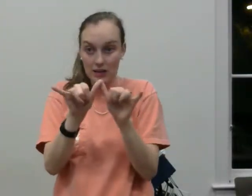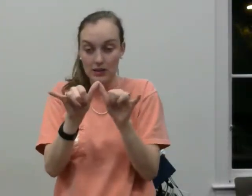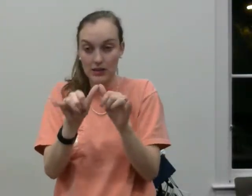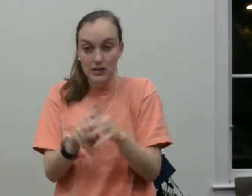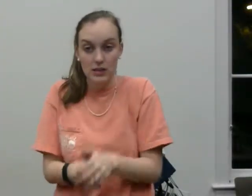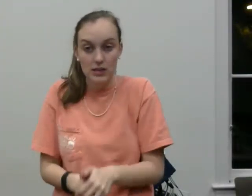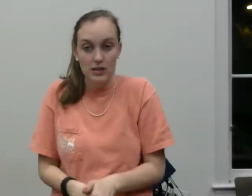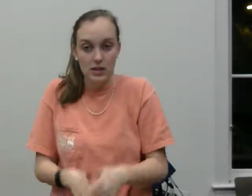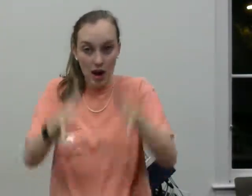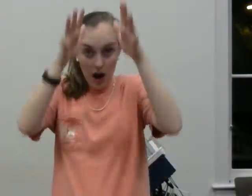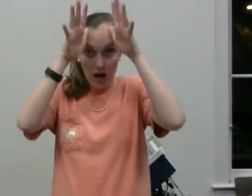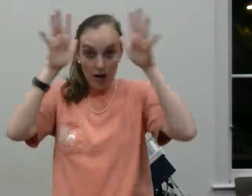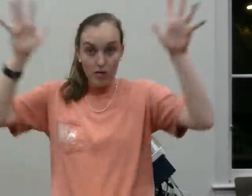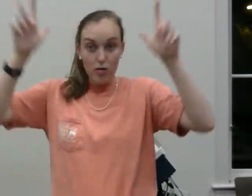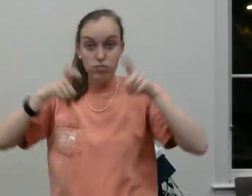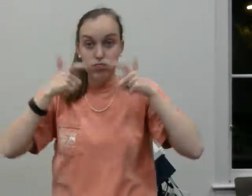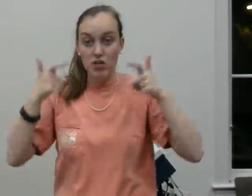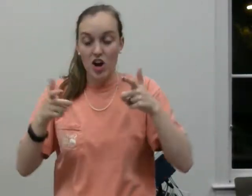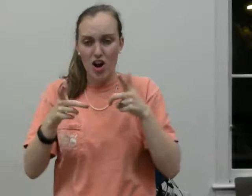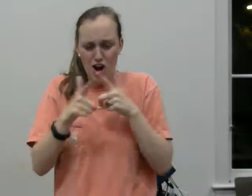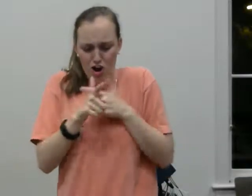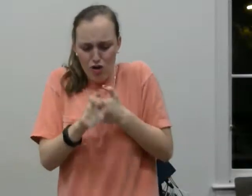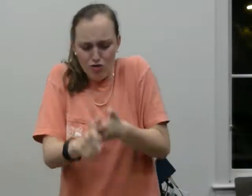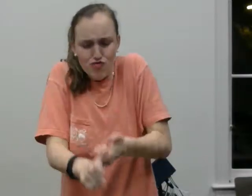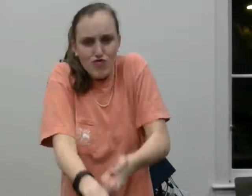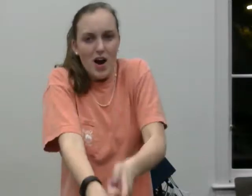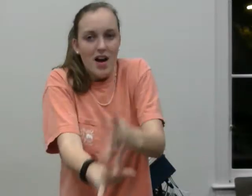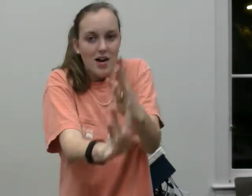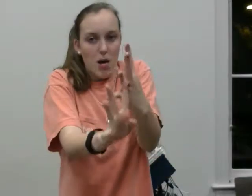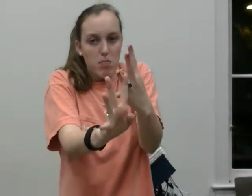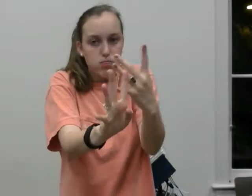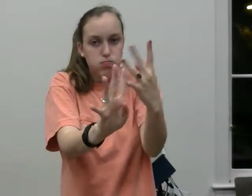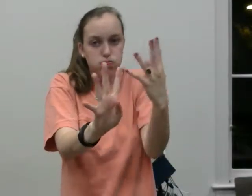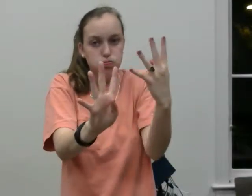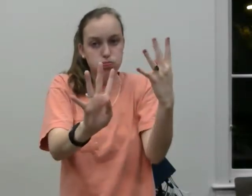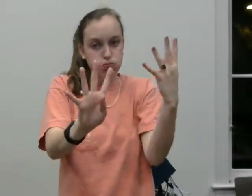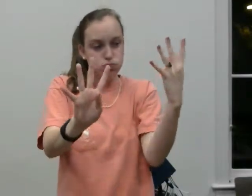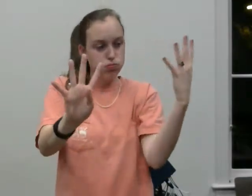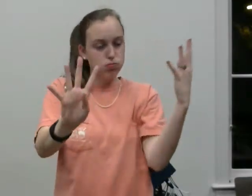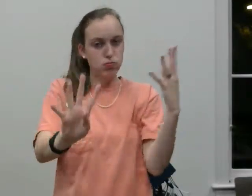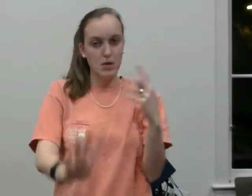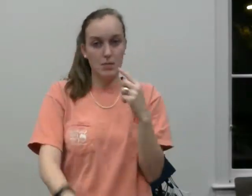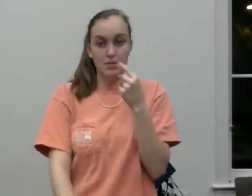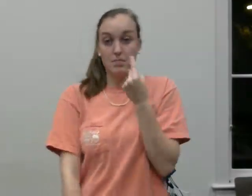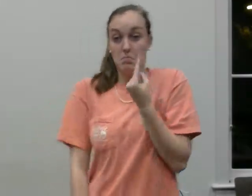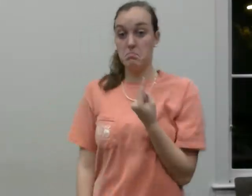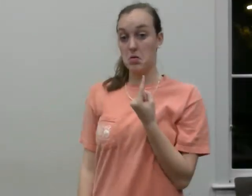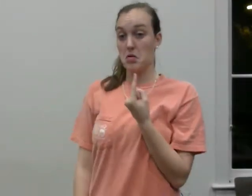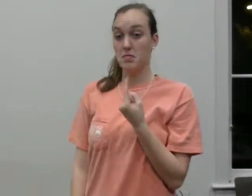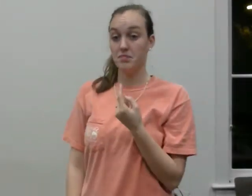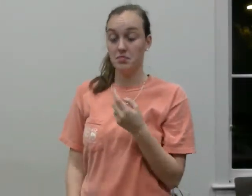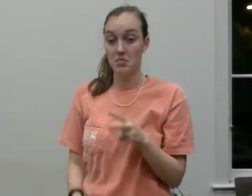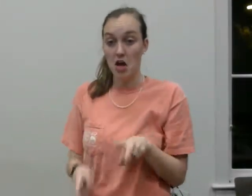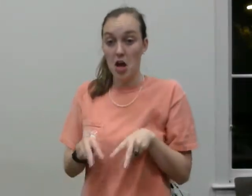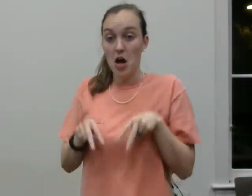So he rushed right over and took his place at the end of the line to challenge Thunderclap. He even stood on his tiptoes to make himself look